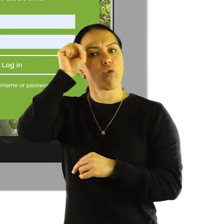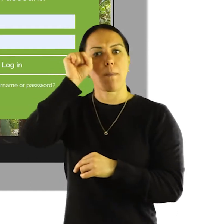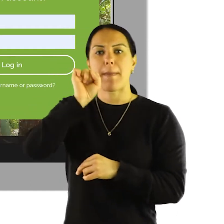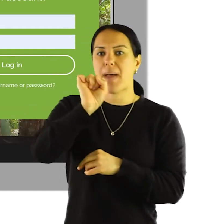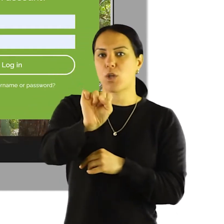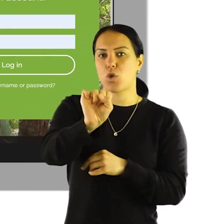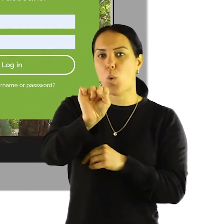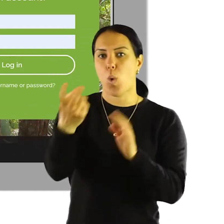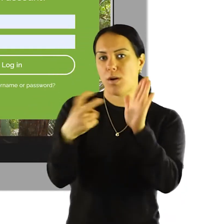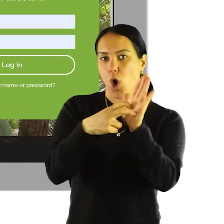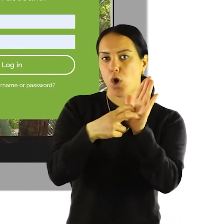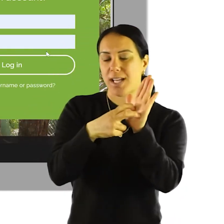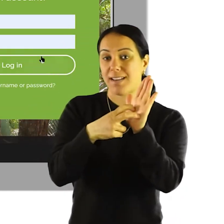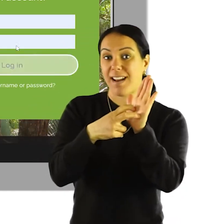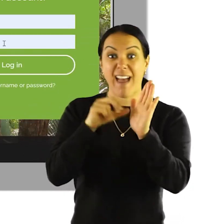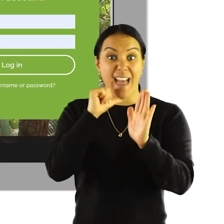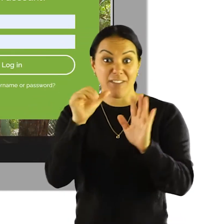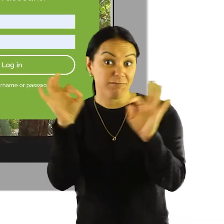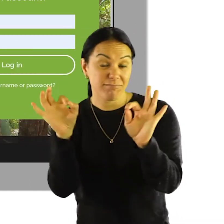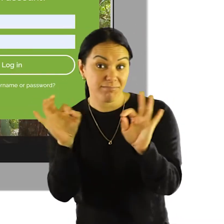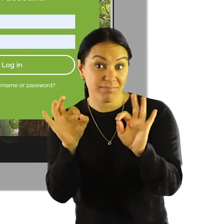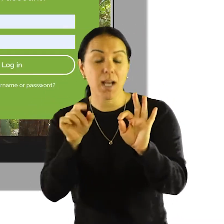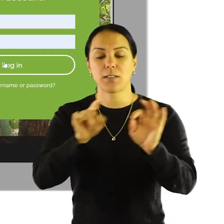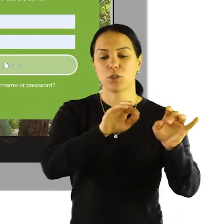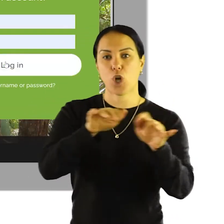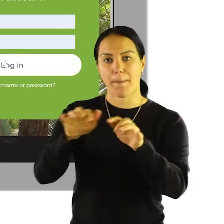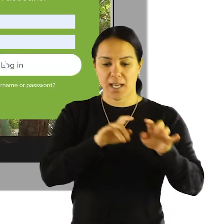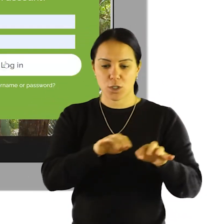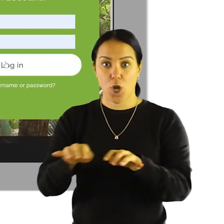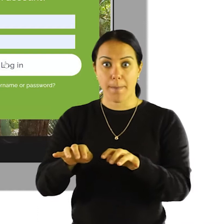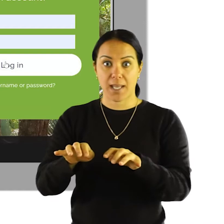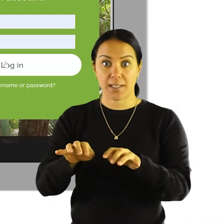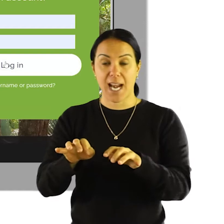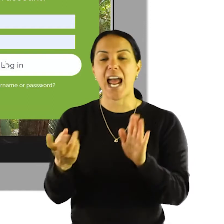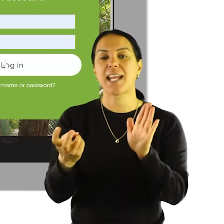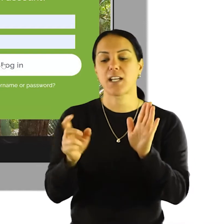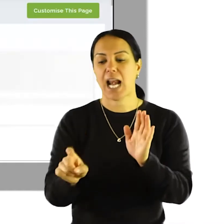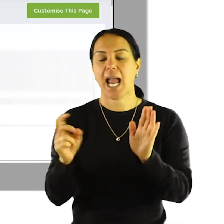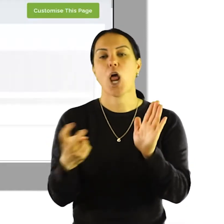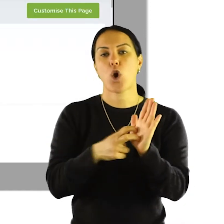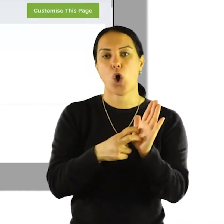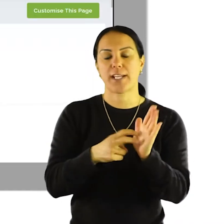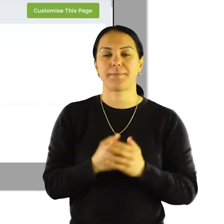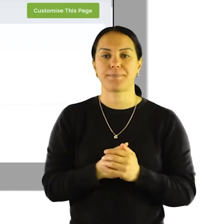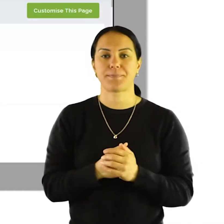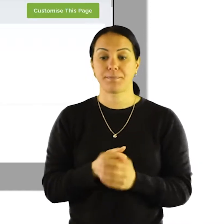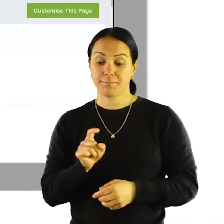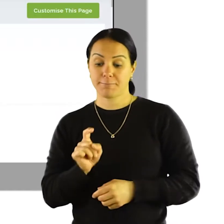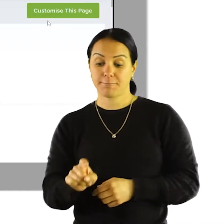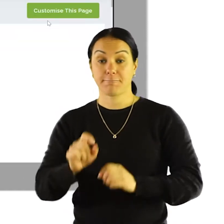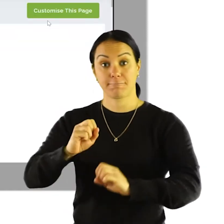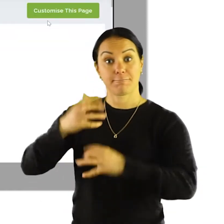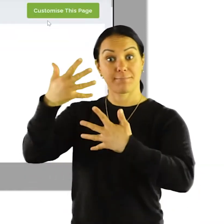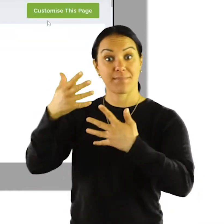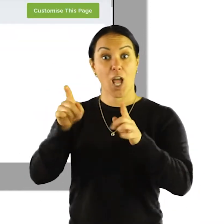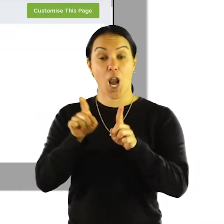been there before. If not, type it into these two boxes and press log in. That will bring you to a